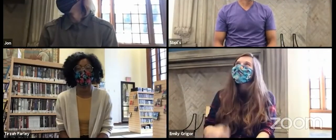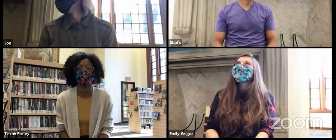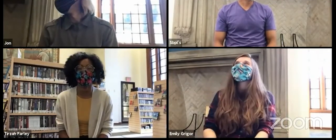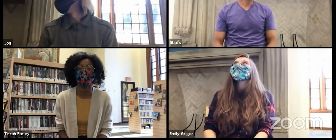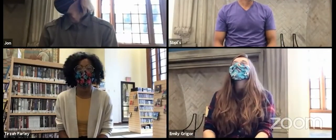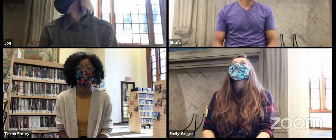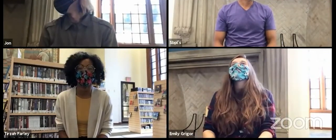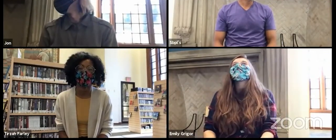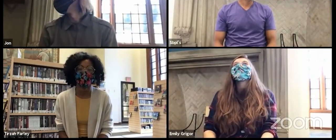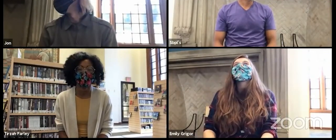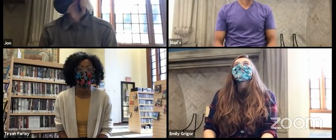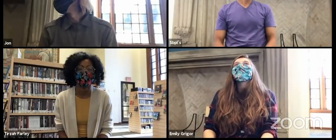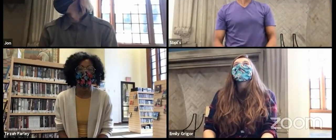Okay.